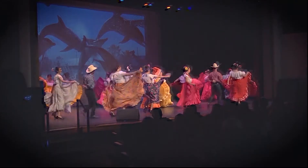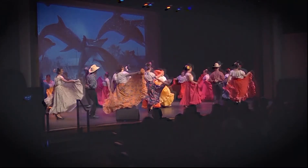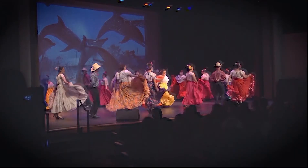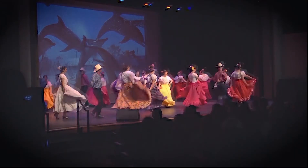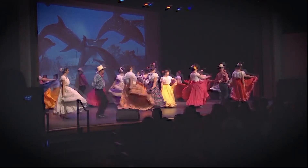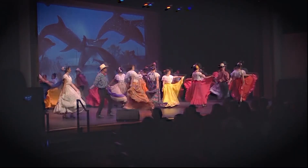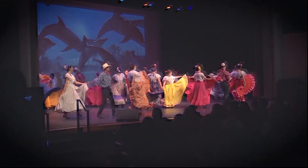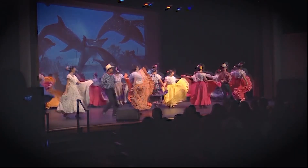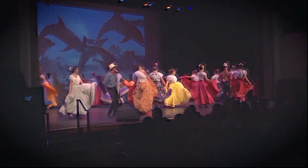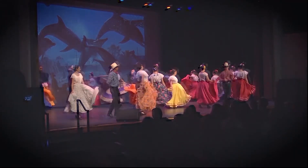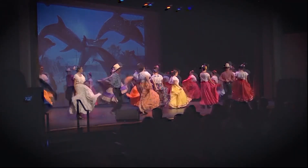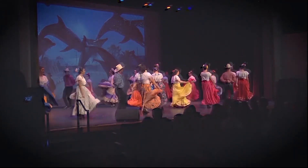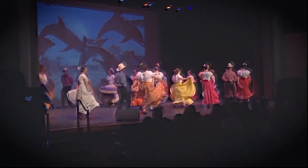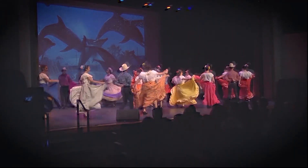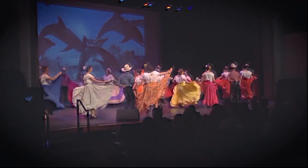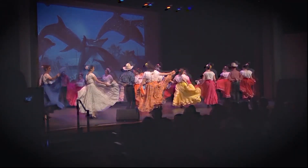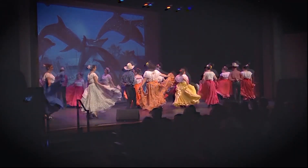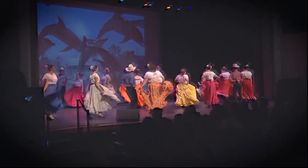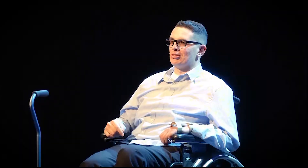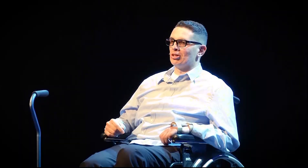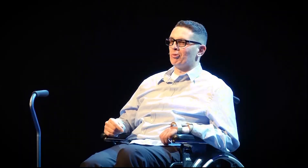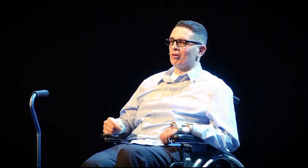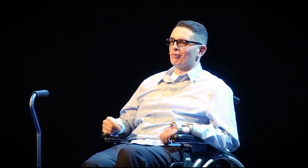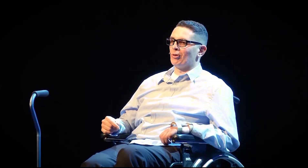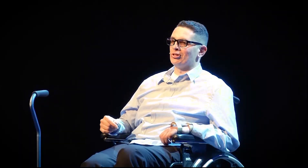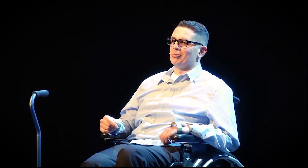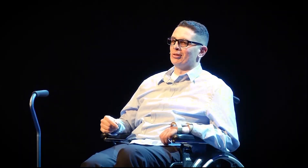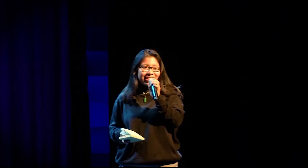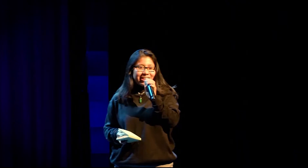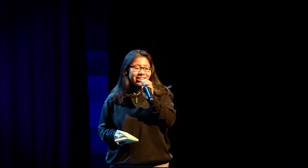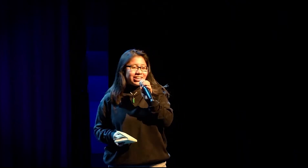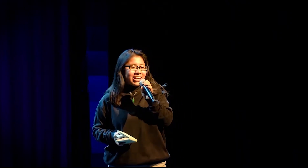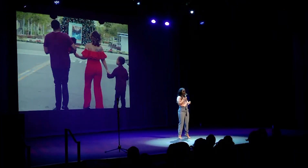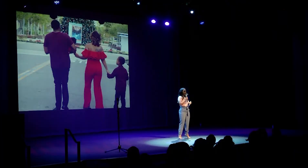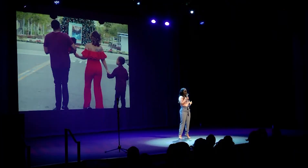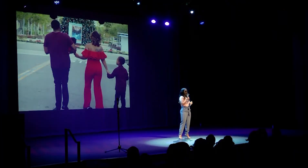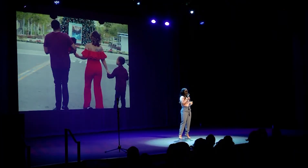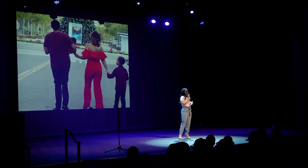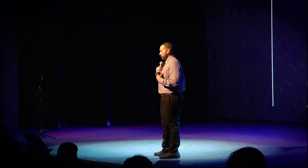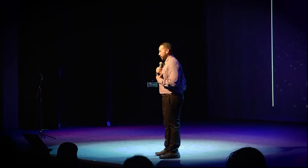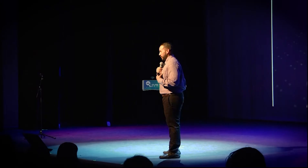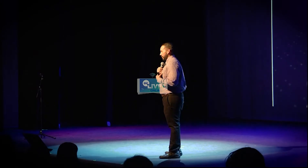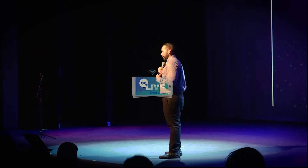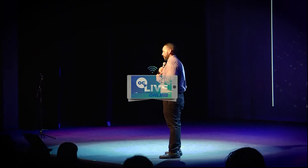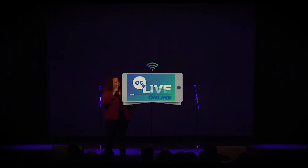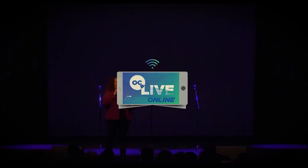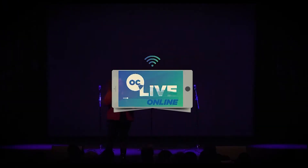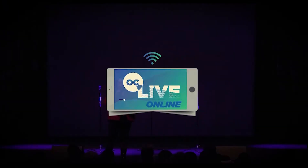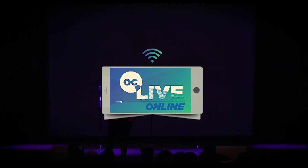Once in a lifetime. They are your friends. They are my family.